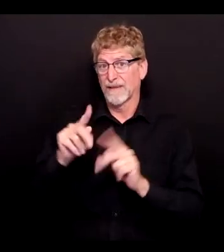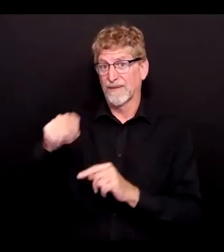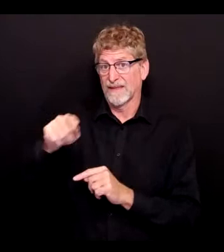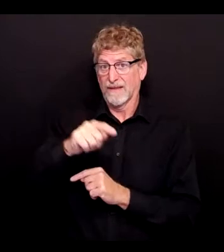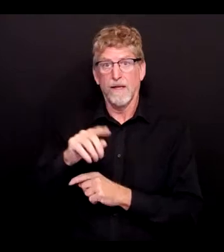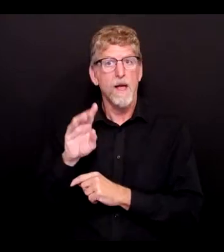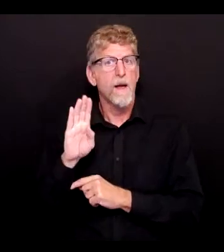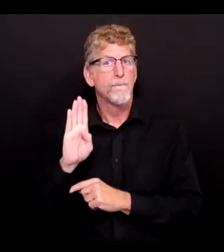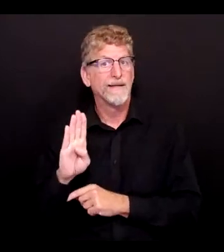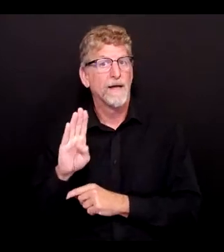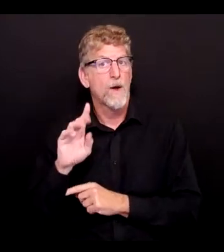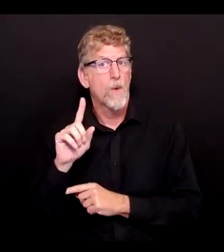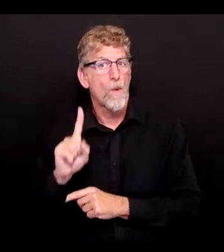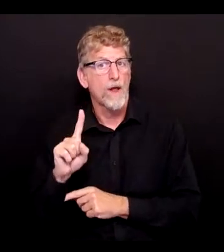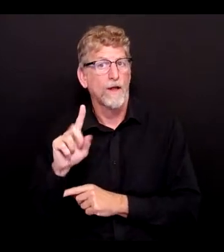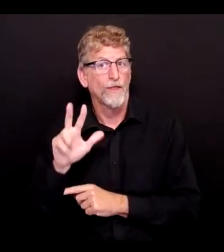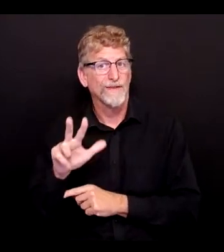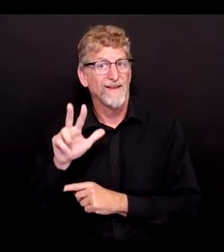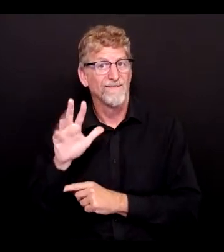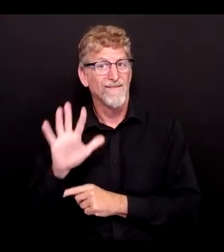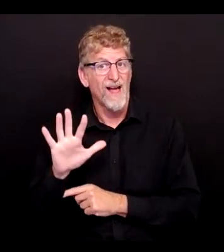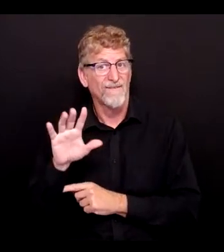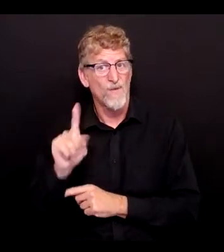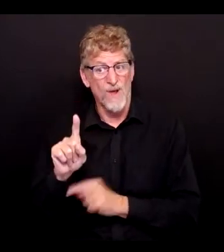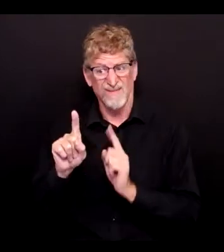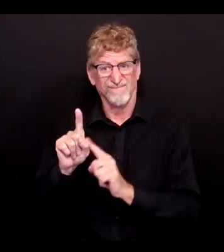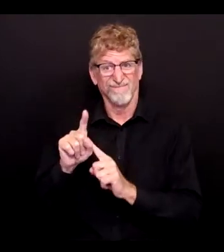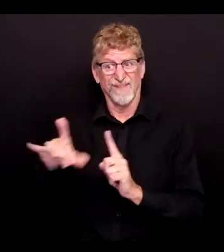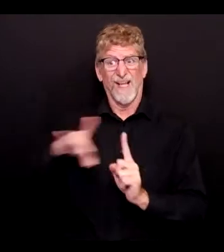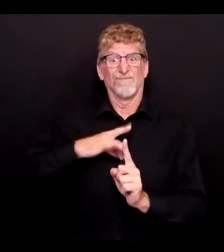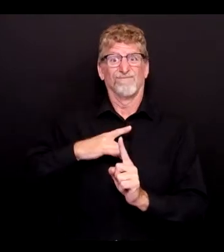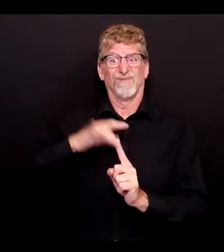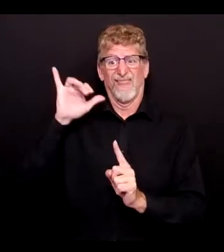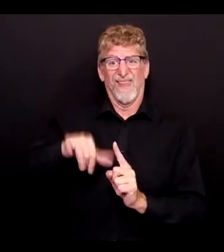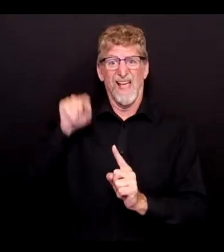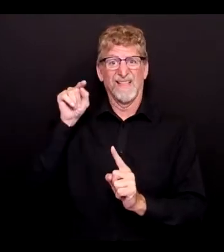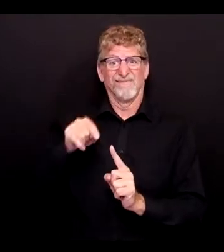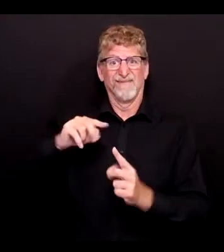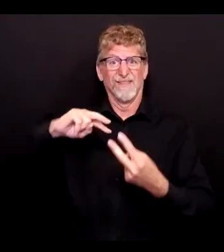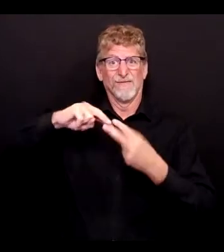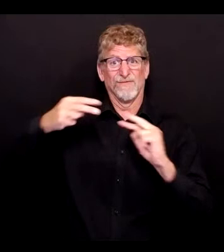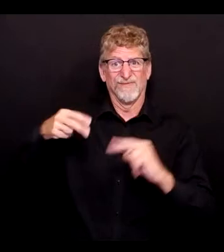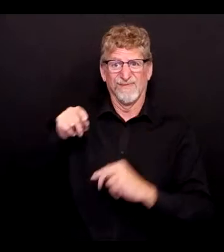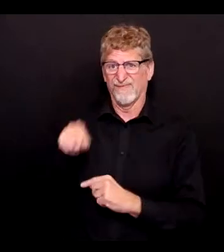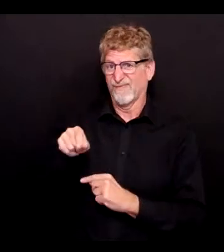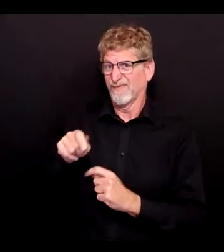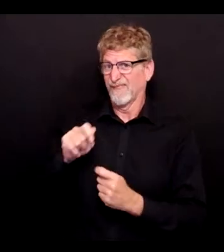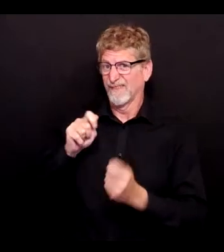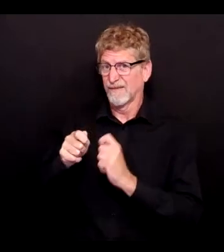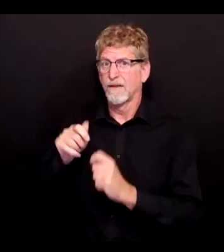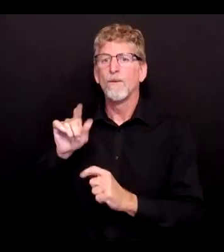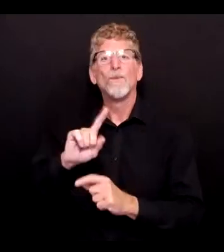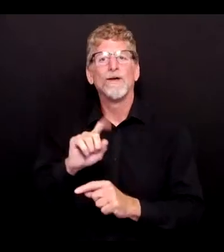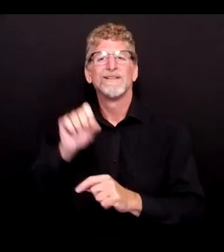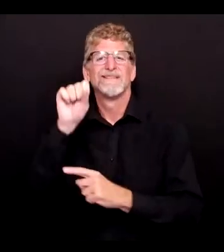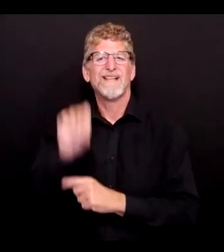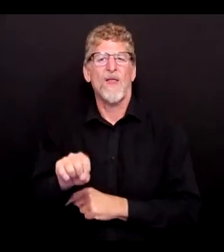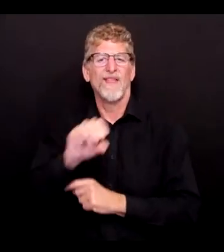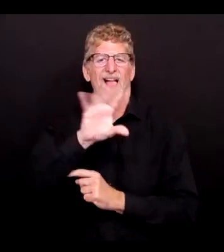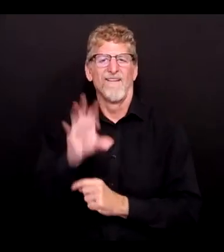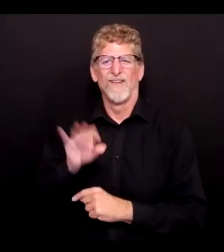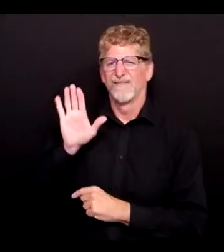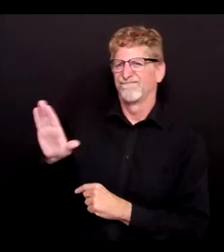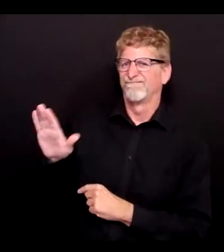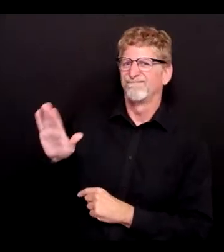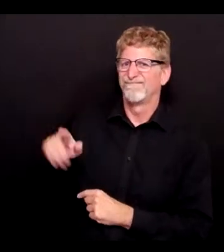B1351. This is the variant that was first identified in South Africa. 15% have